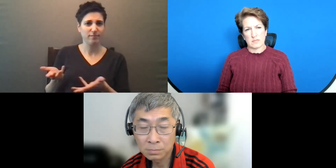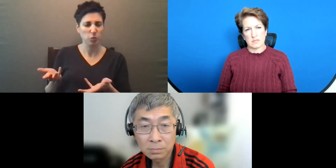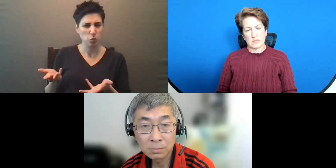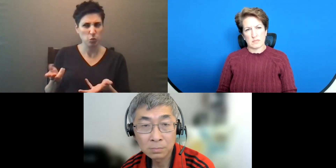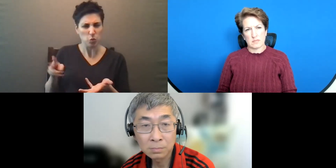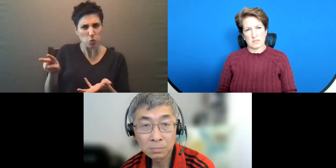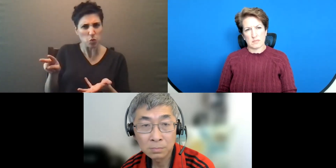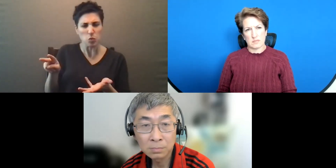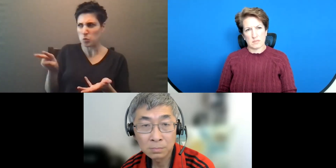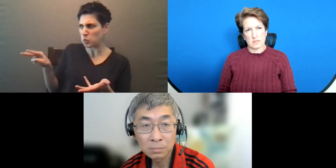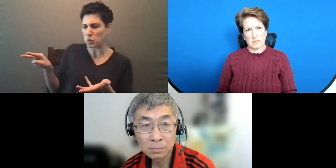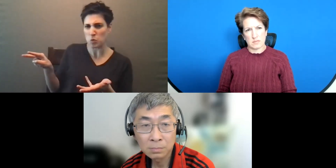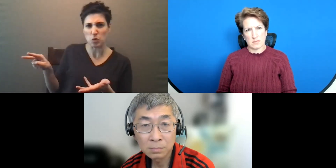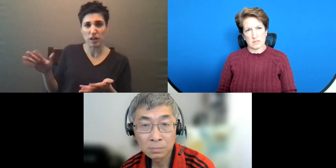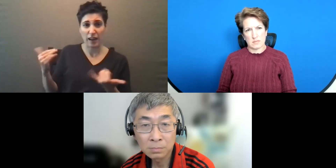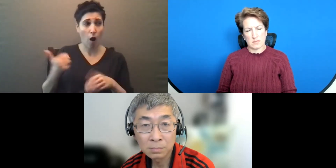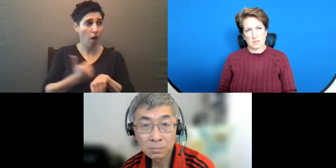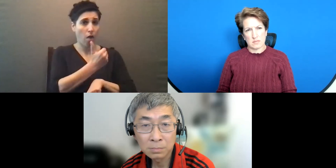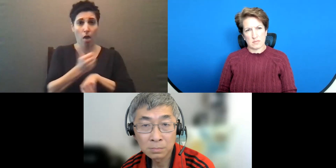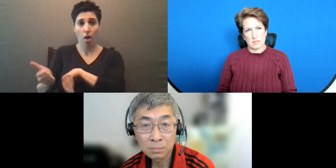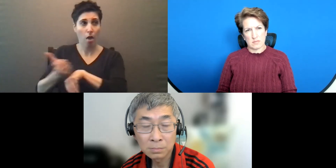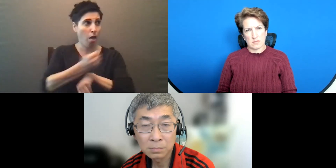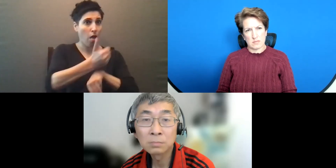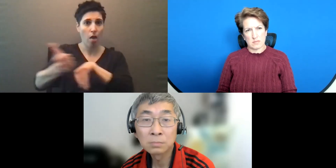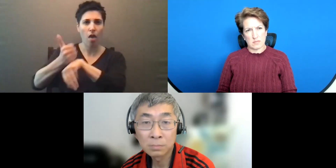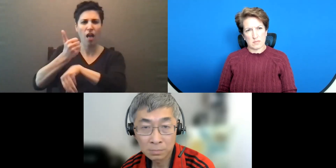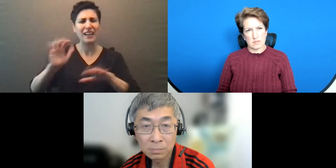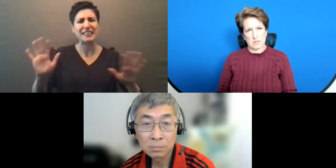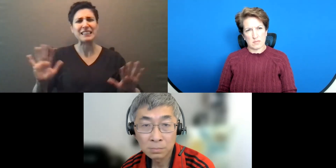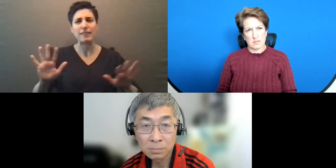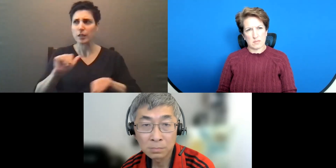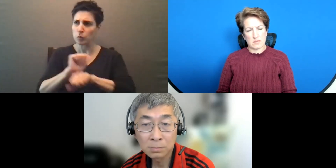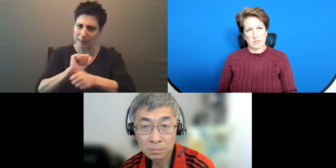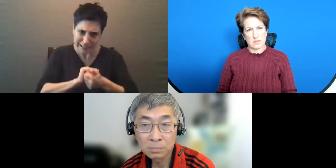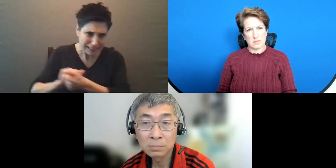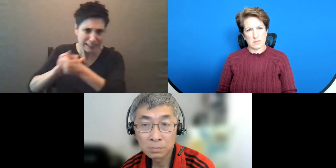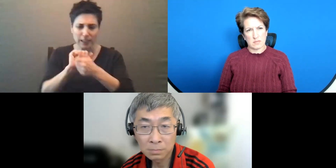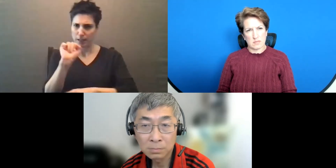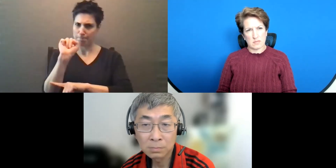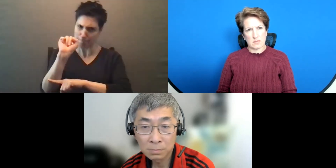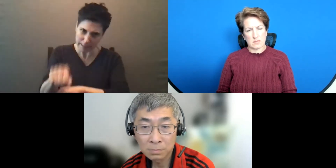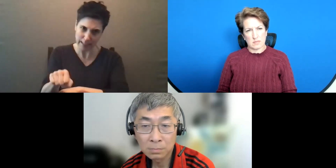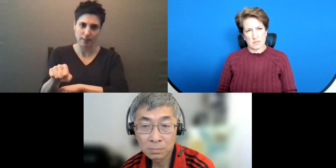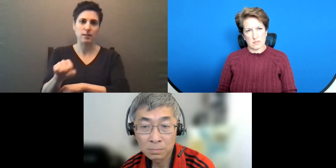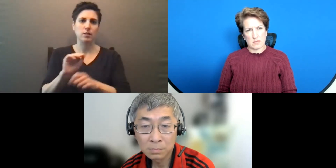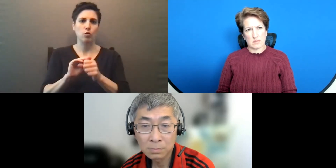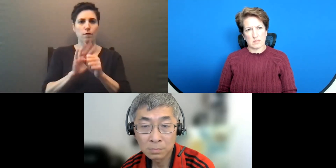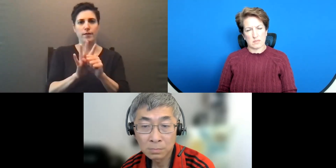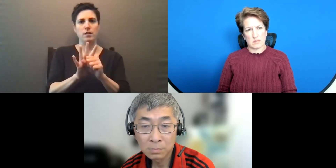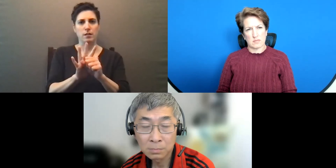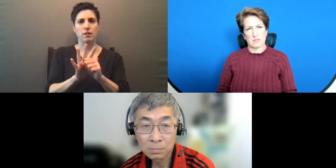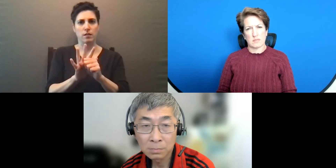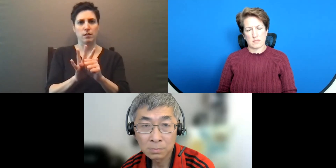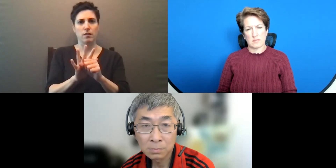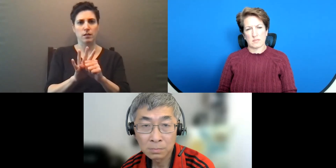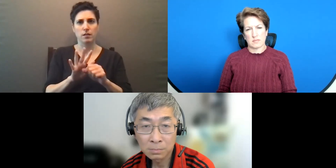at the fault of each other, or are working together and beat it and restore our